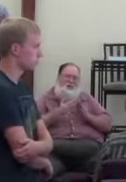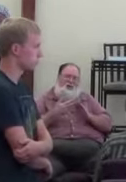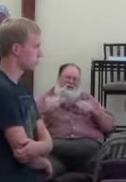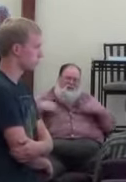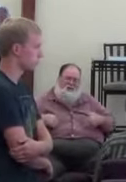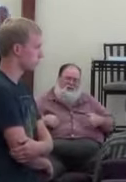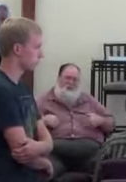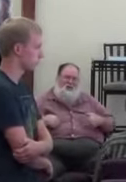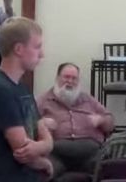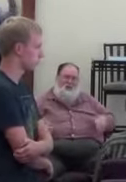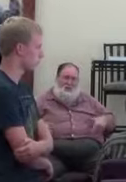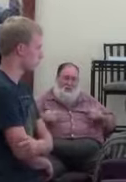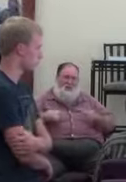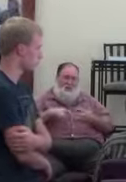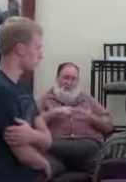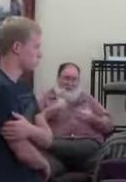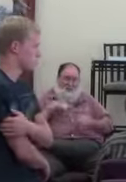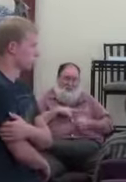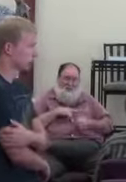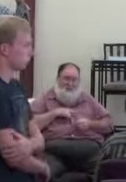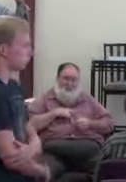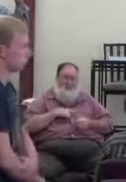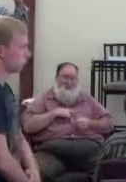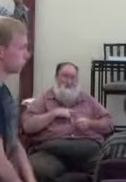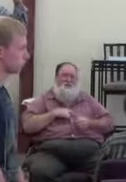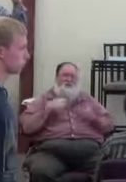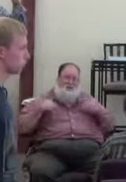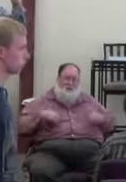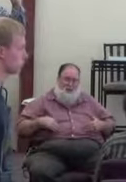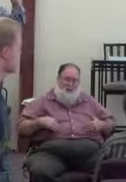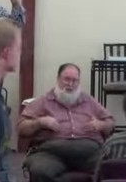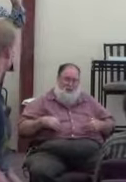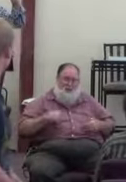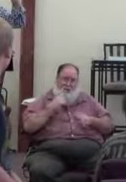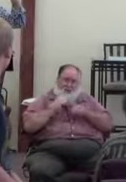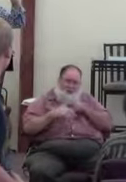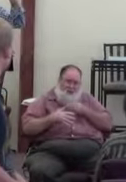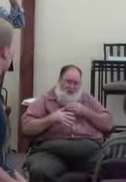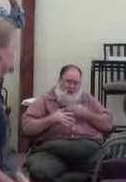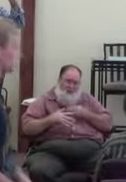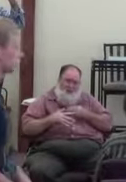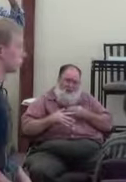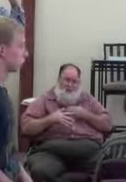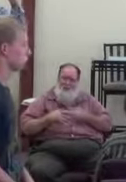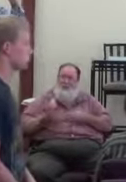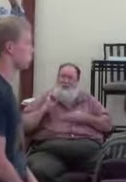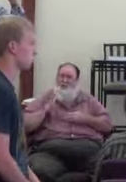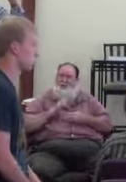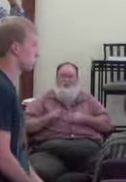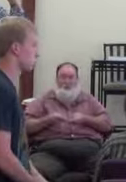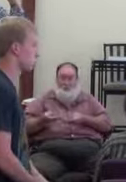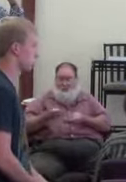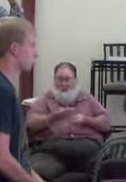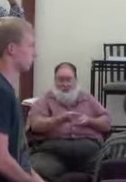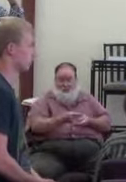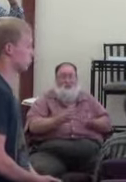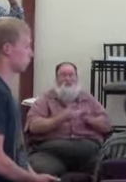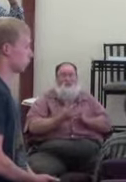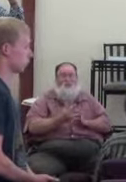This body and blood that they're passing out is Jesus' body and blood.